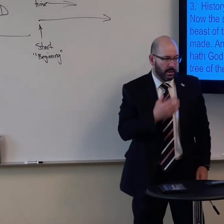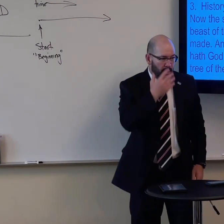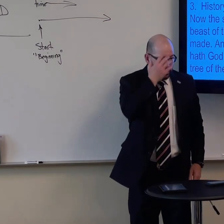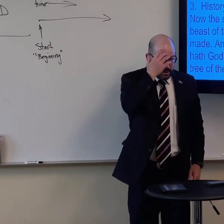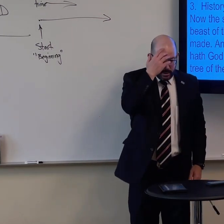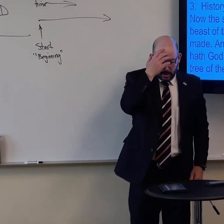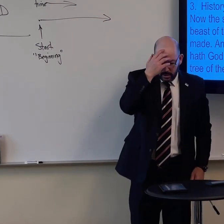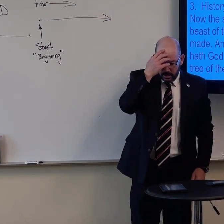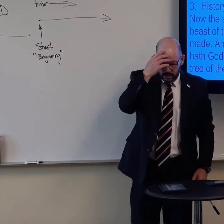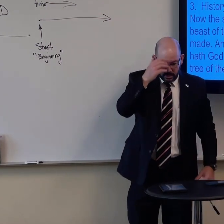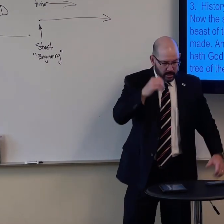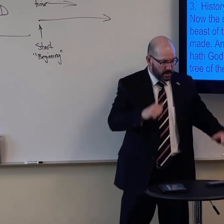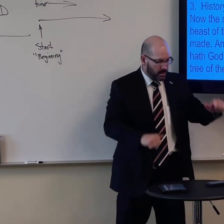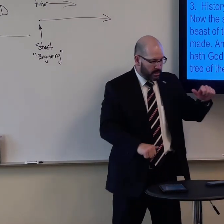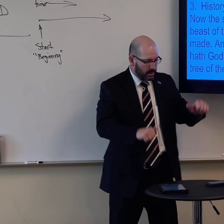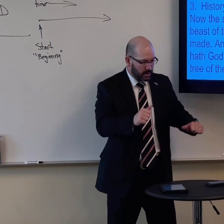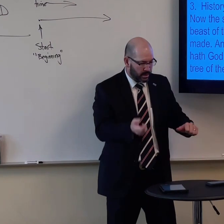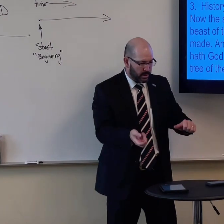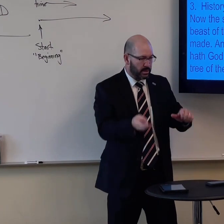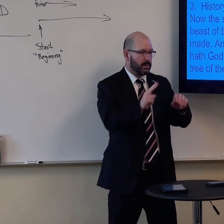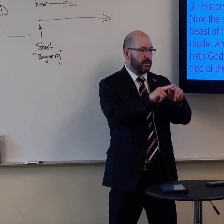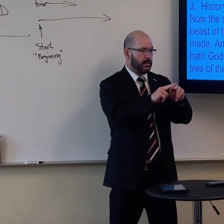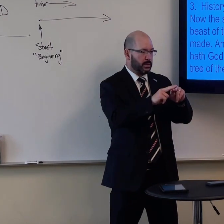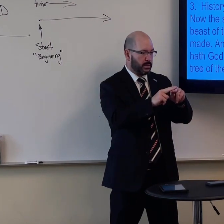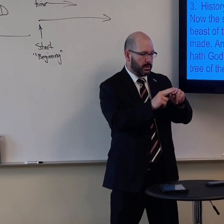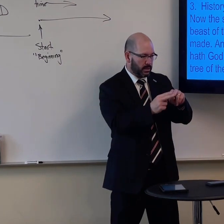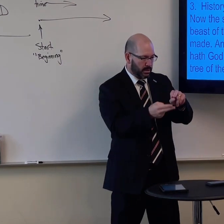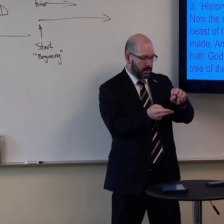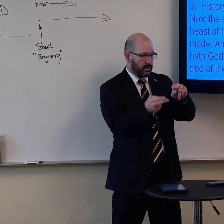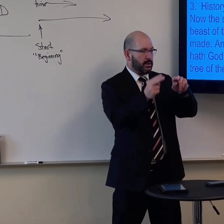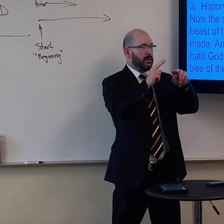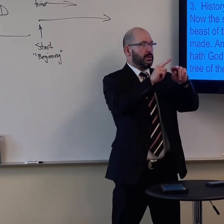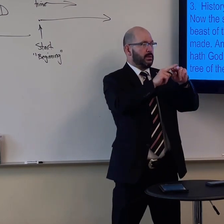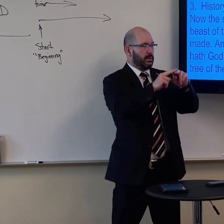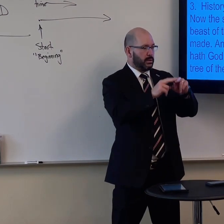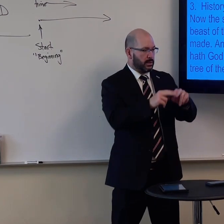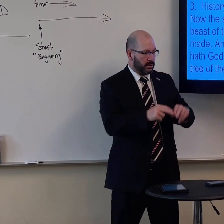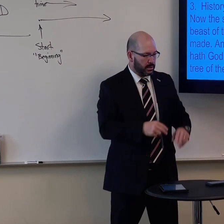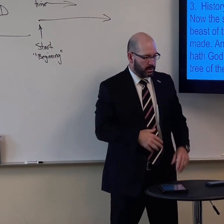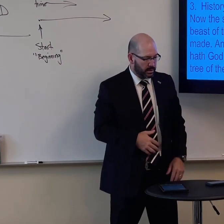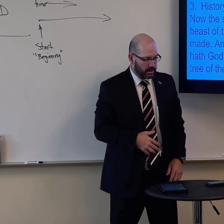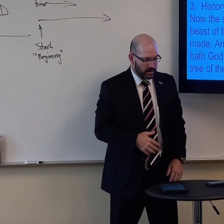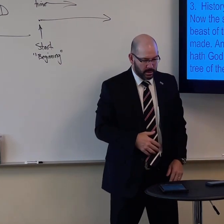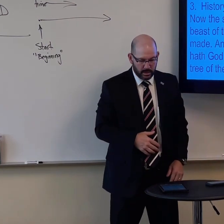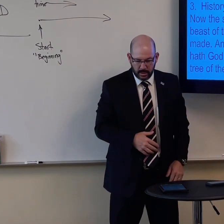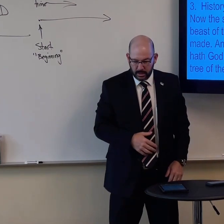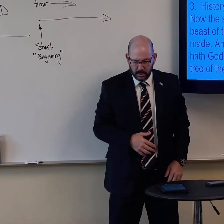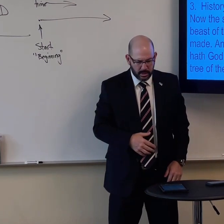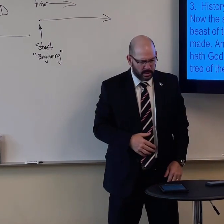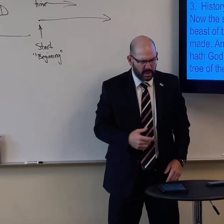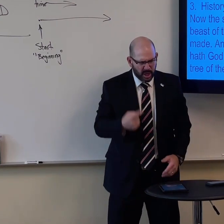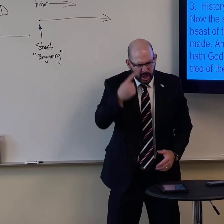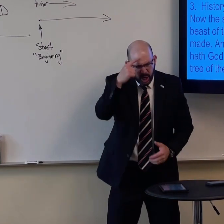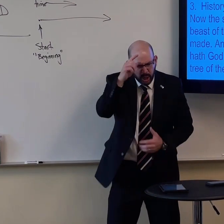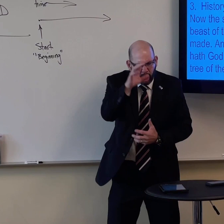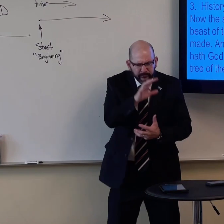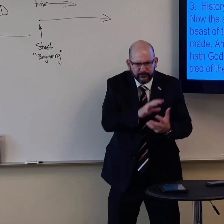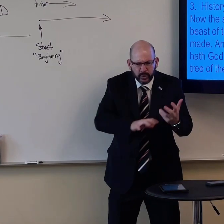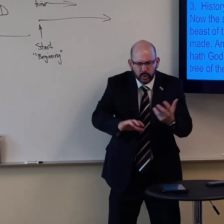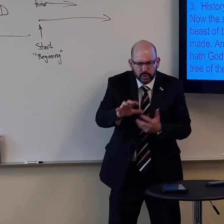And you've got to start believing, doubting. And as the doubts increase, you get